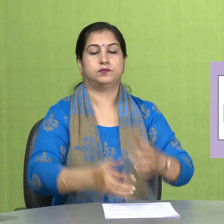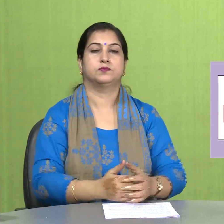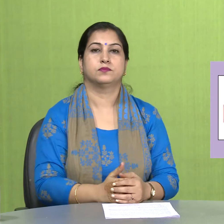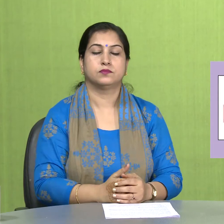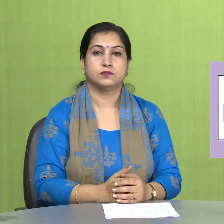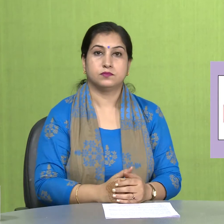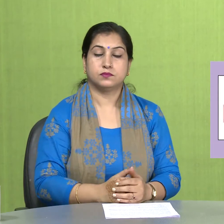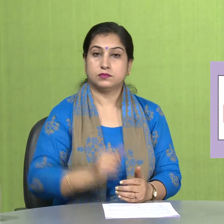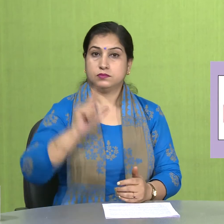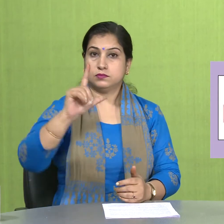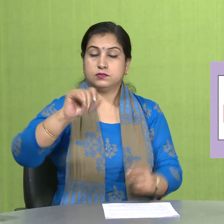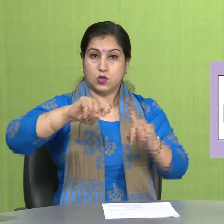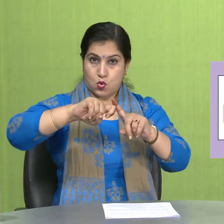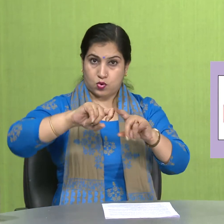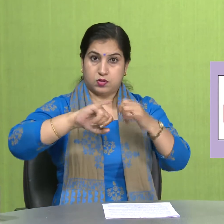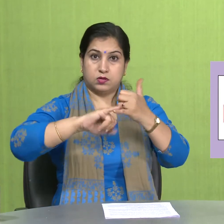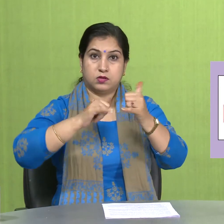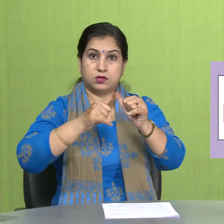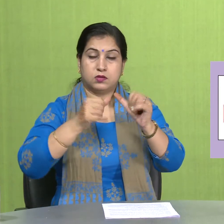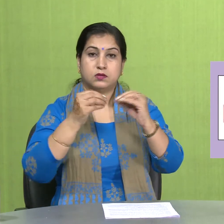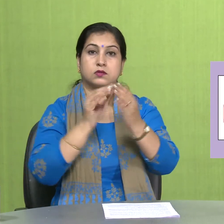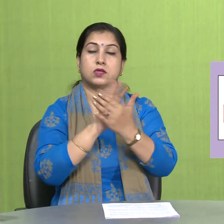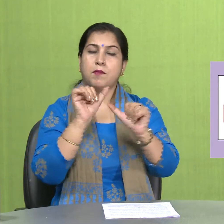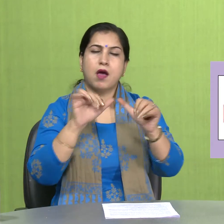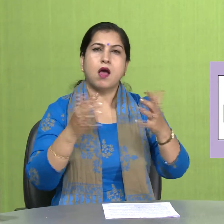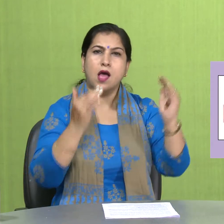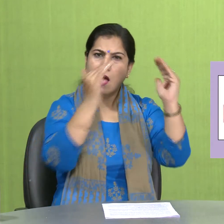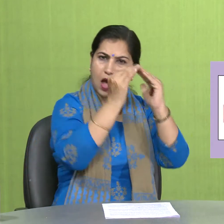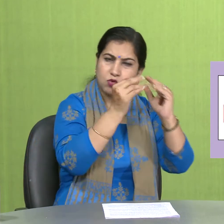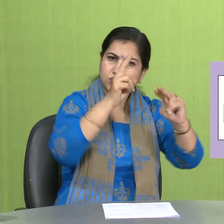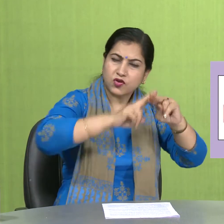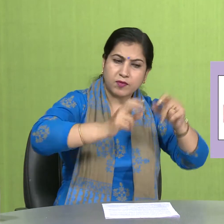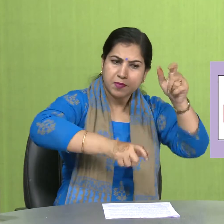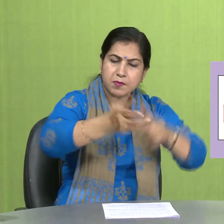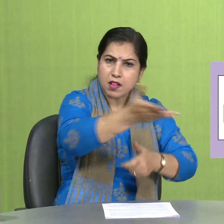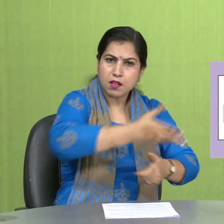Lok Sabha, or the House of the People, is the lower house of the Parliament.